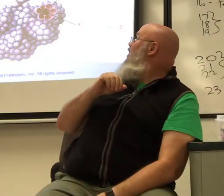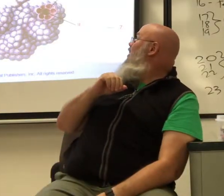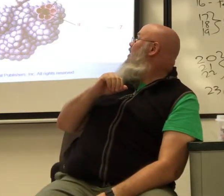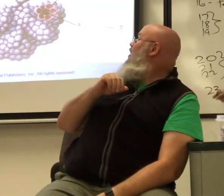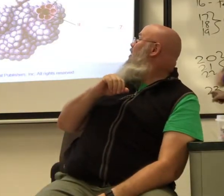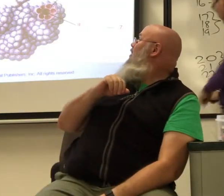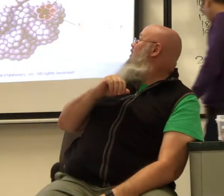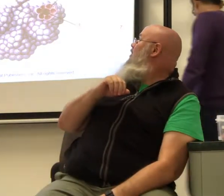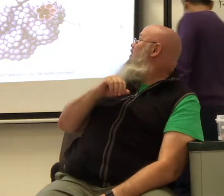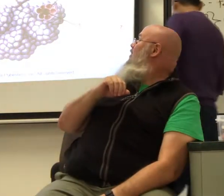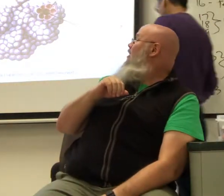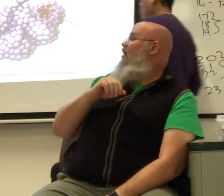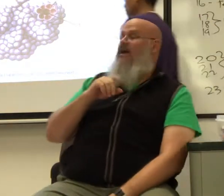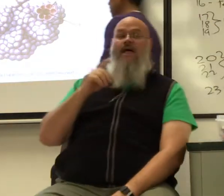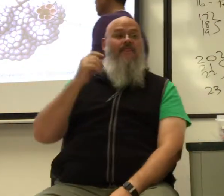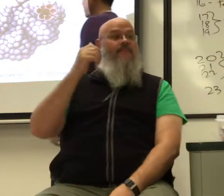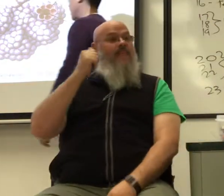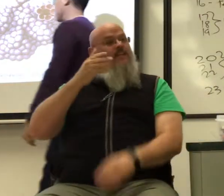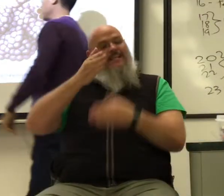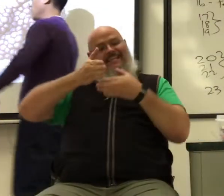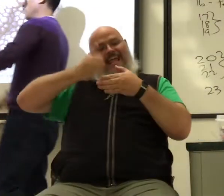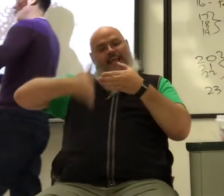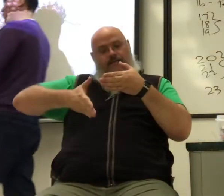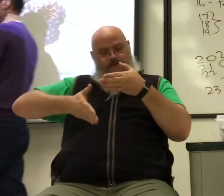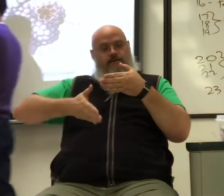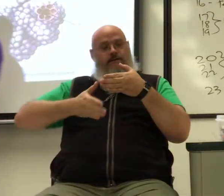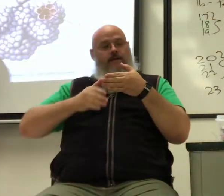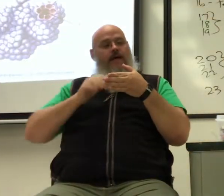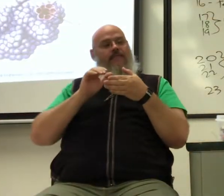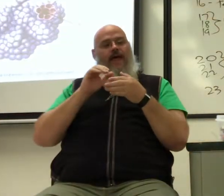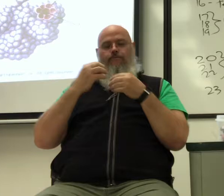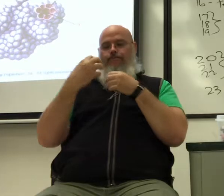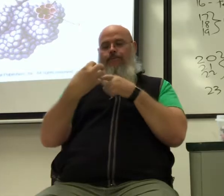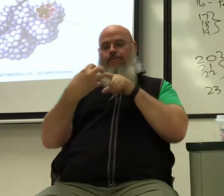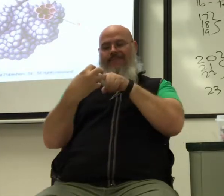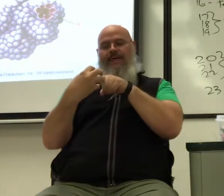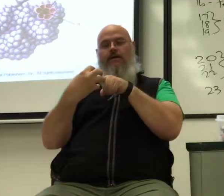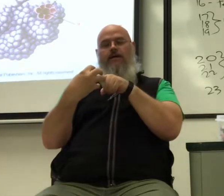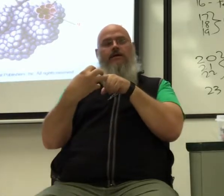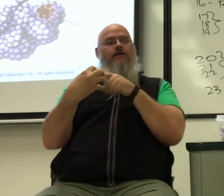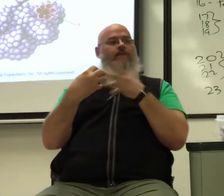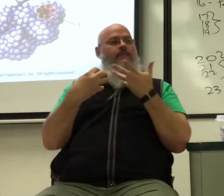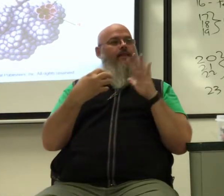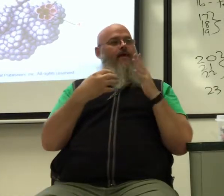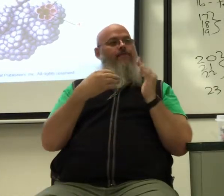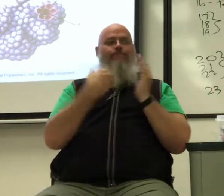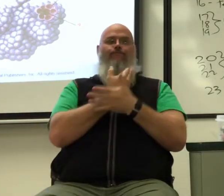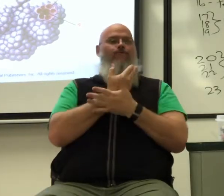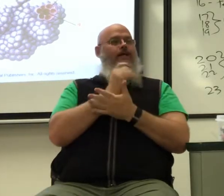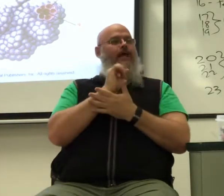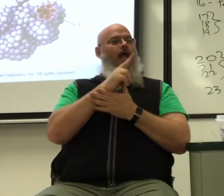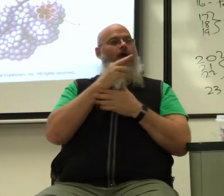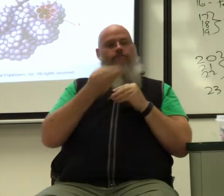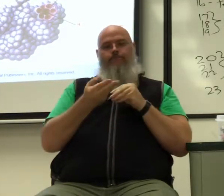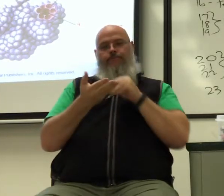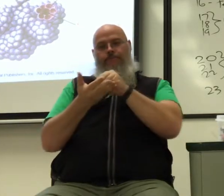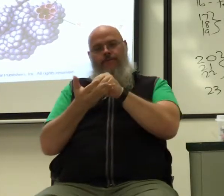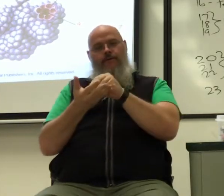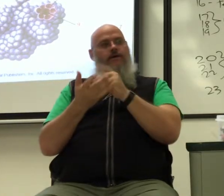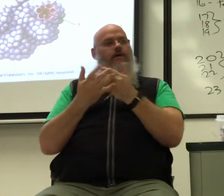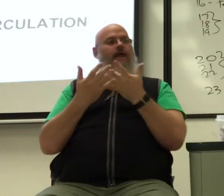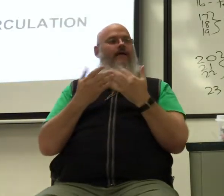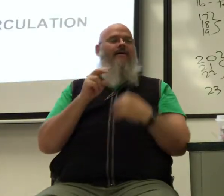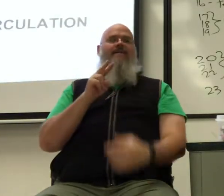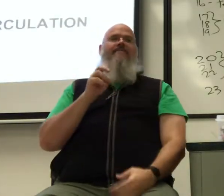But that's it, that's the dead end. Once you get to the alveolar space, you've delivered fresh air, you've ventilated the lungs. And so then you have to think about